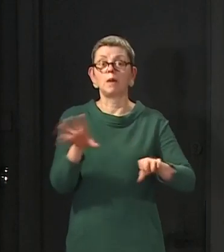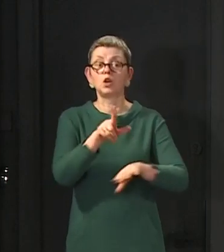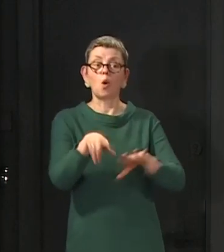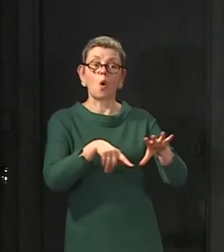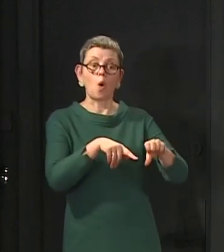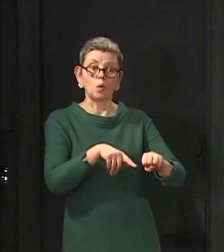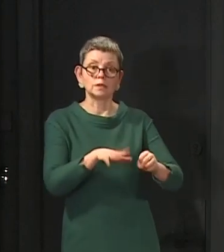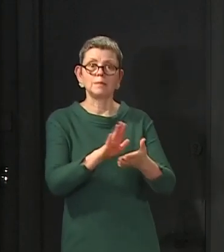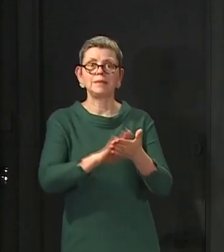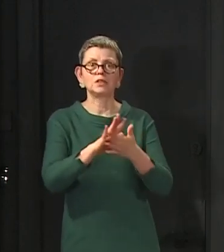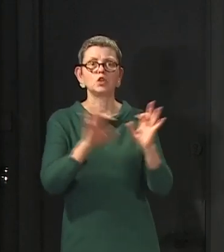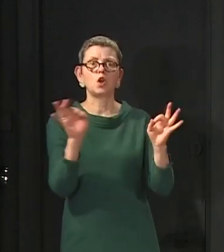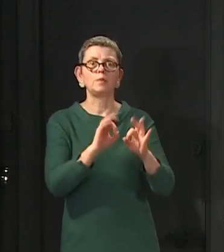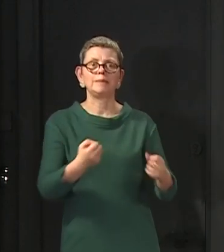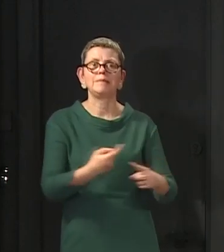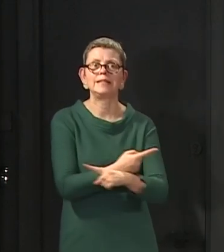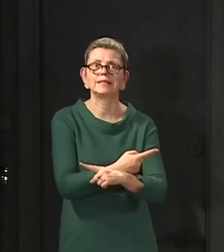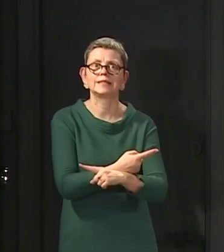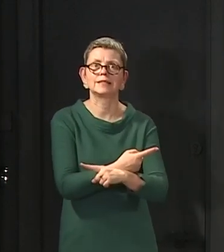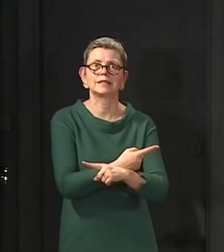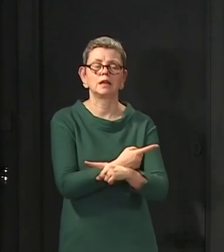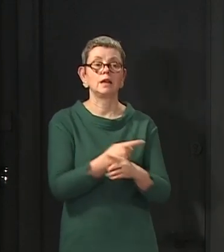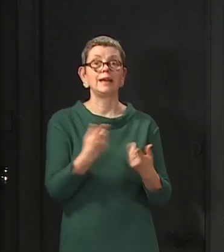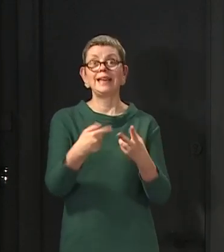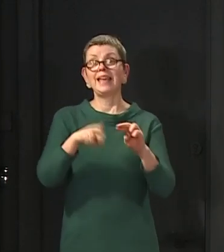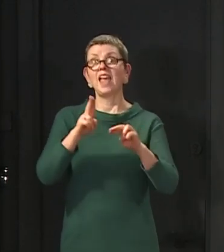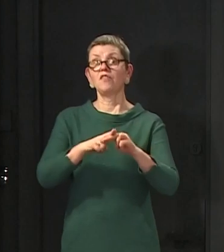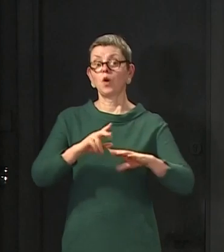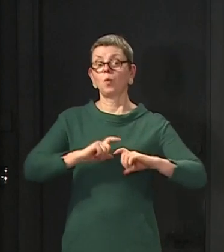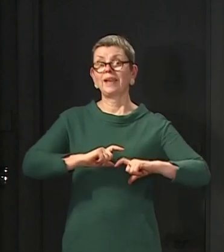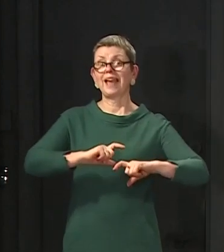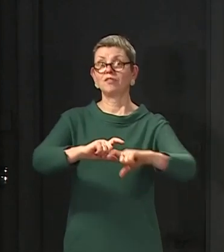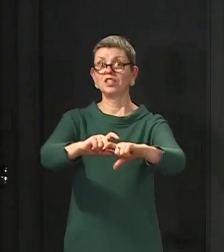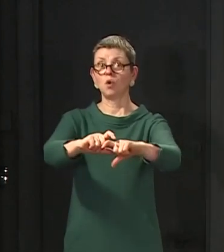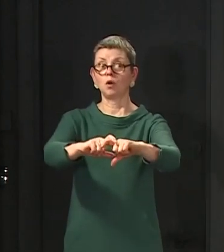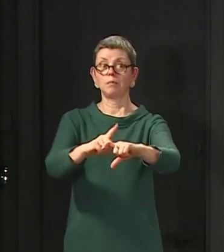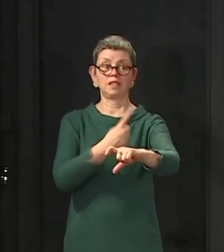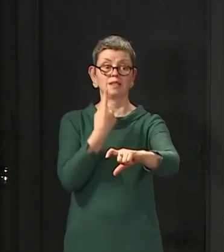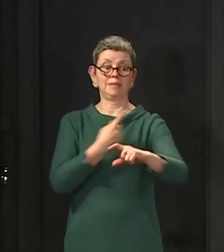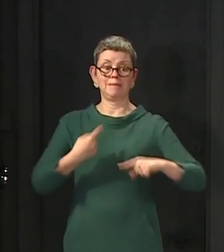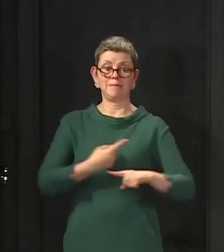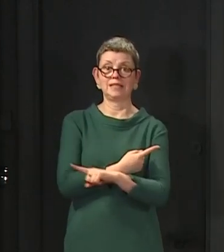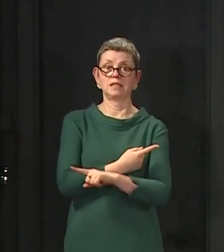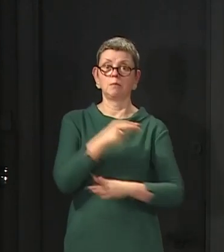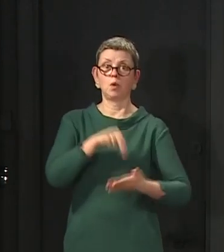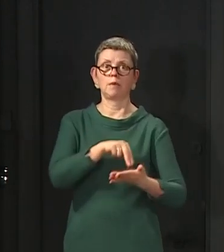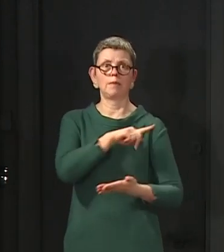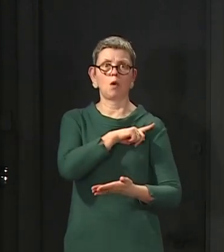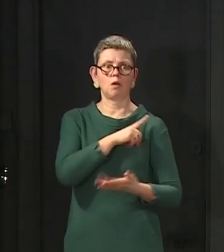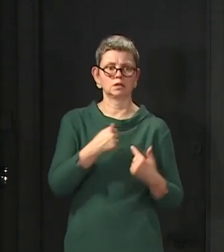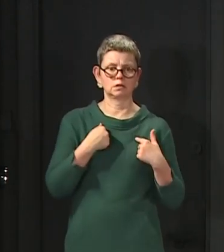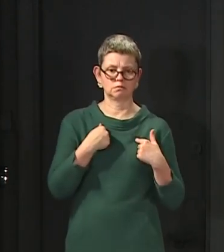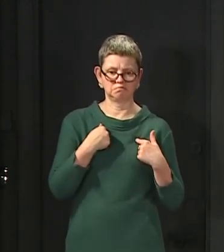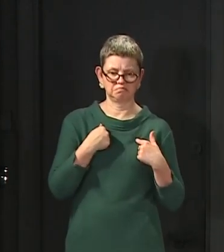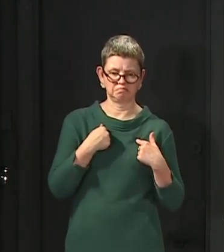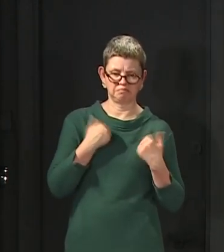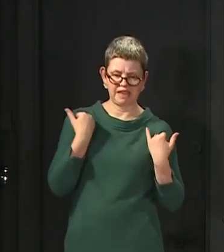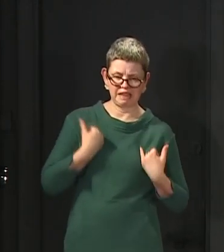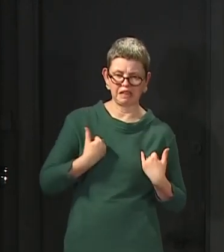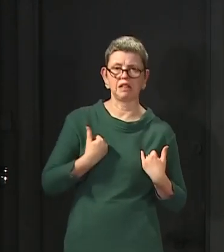could then catch up with people. If we had carried on and somebody missed an appointment because maybe they had the virus or